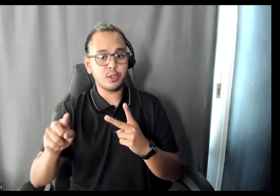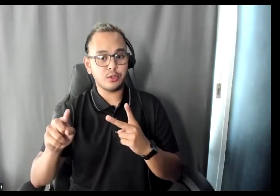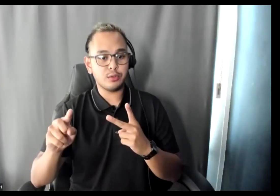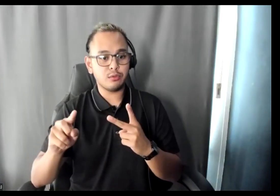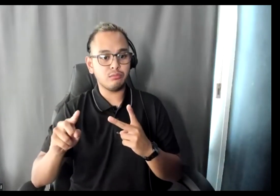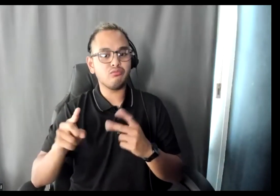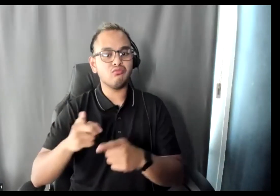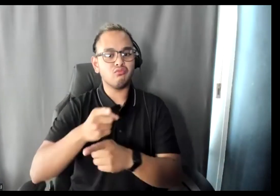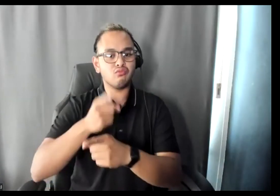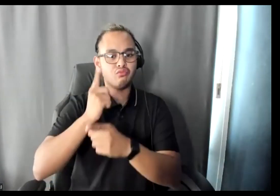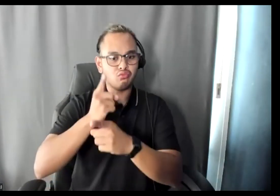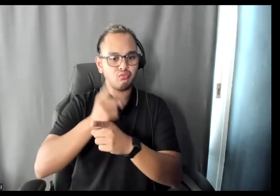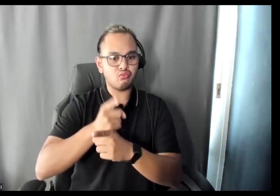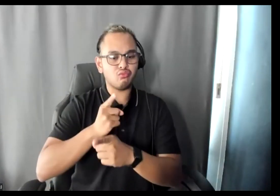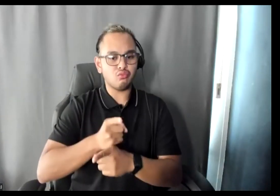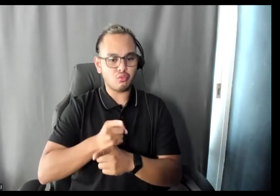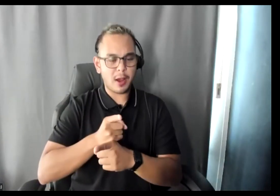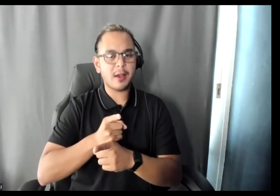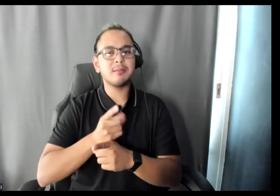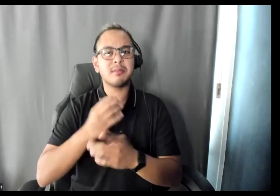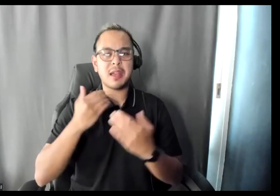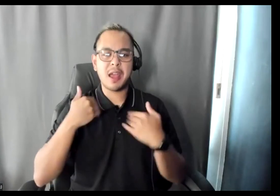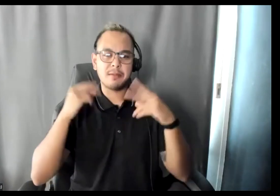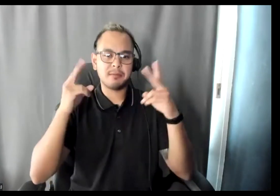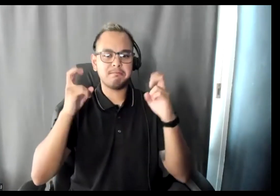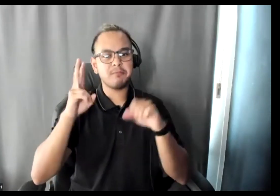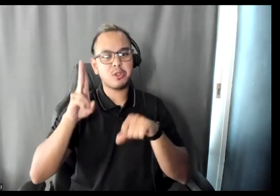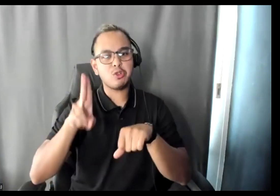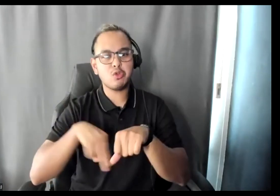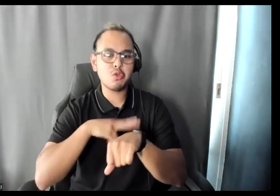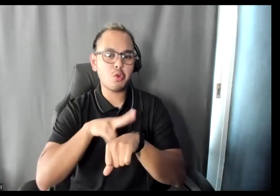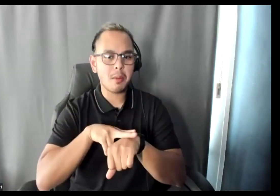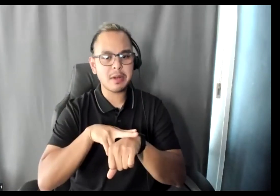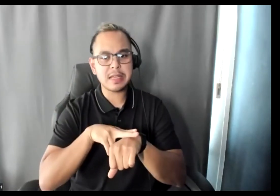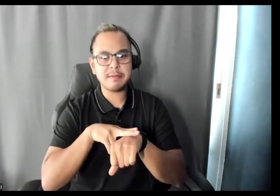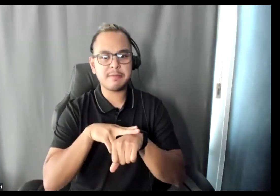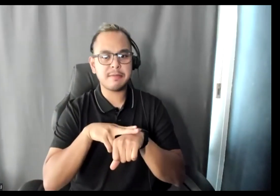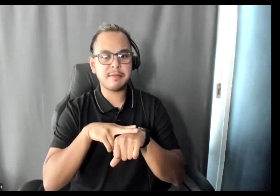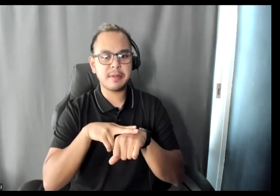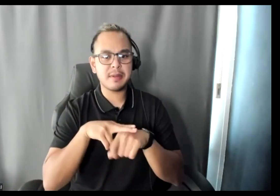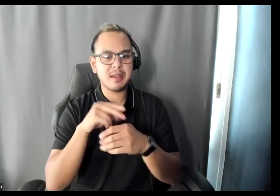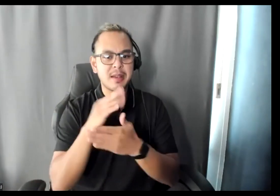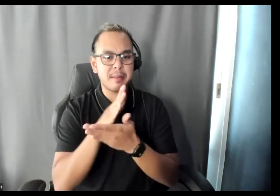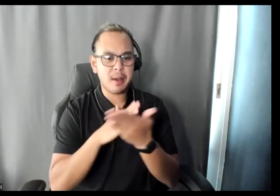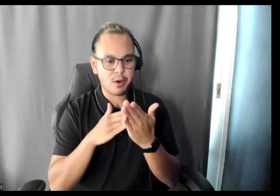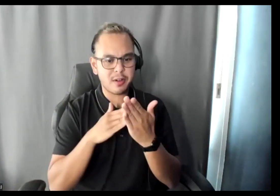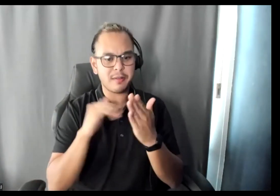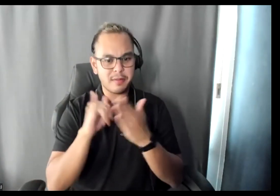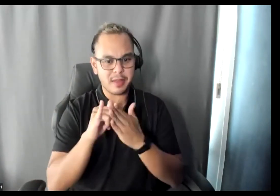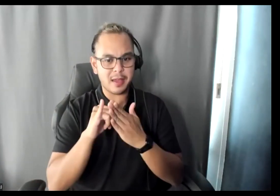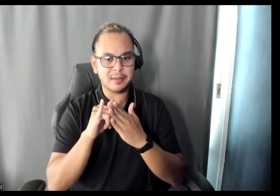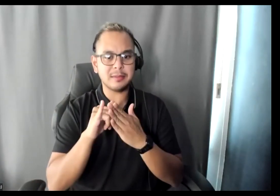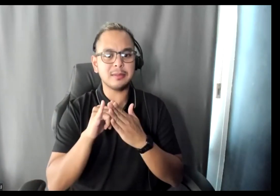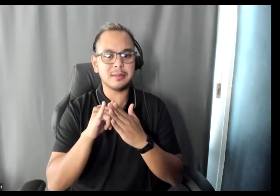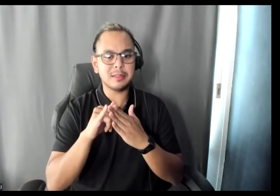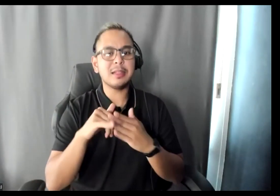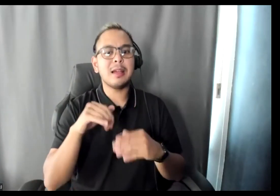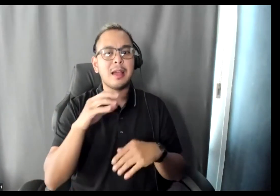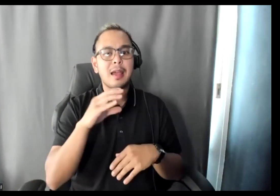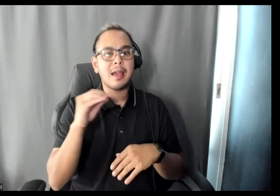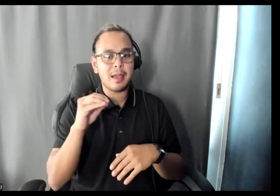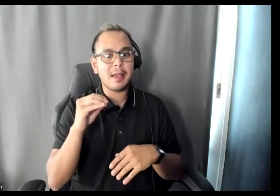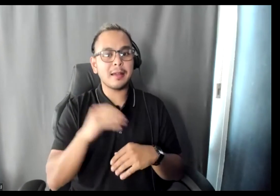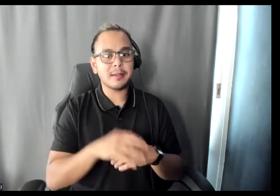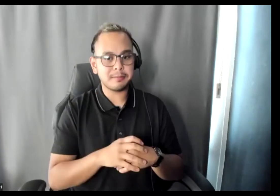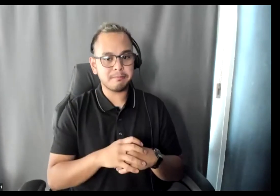right. There is sort of a normative element, normalization of you know, some of the names that go in here. And for, I think it